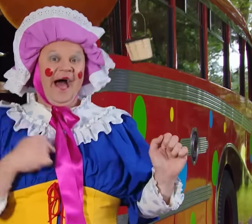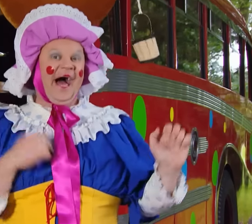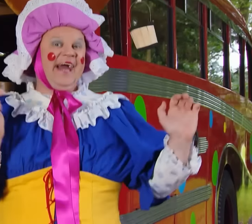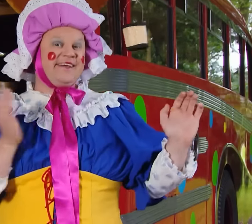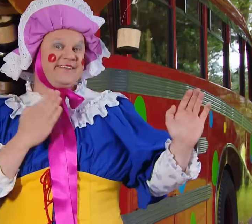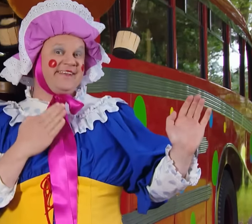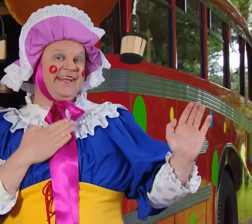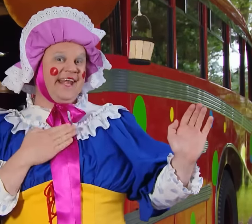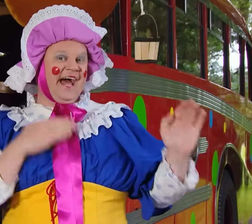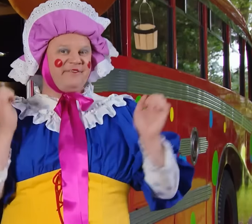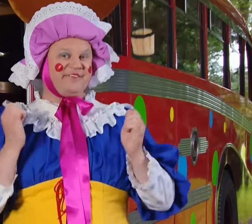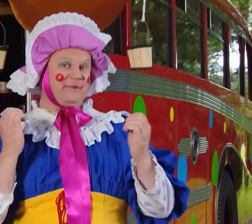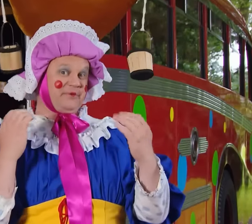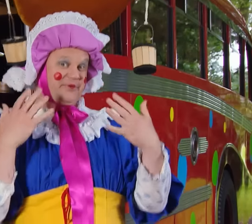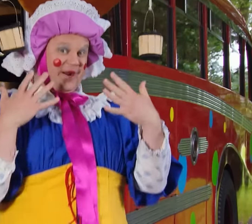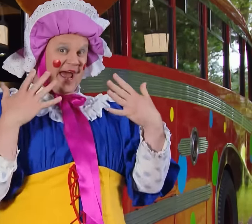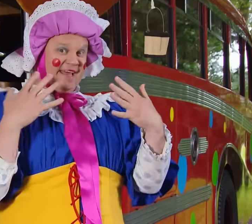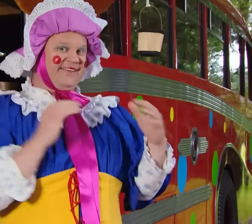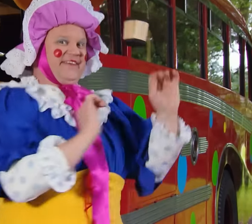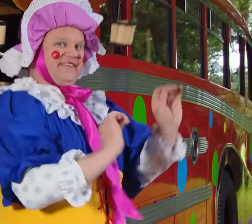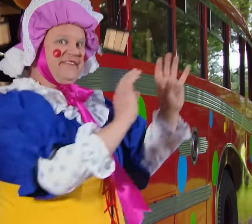I just love surprises!